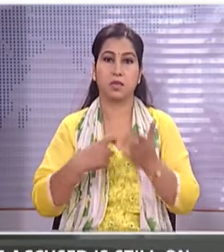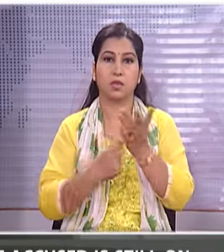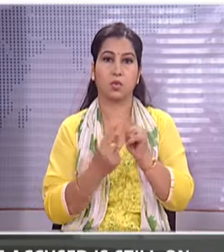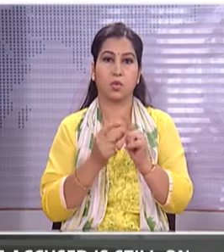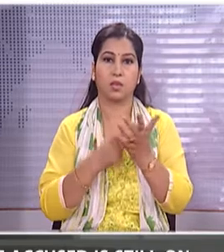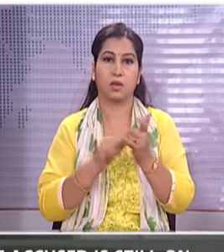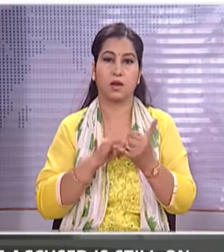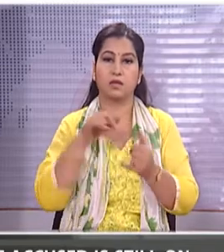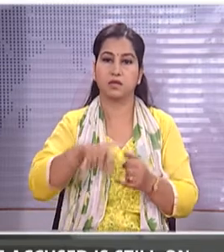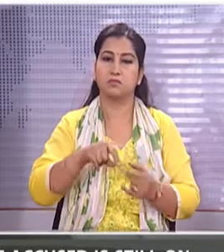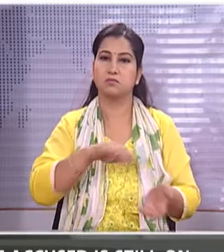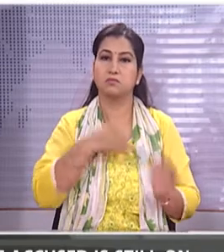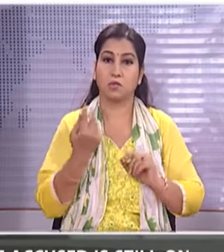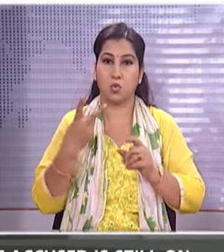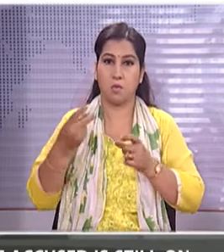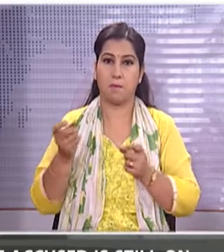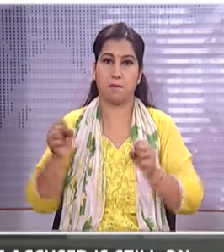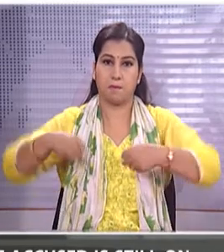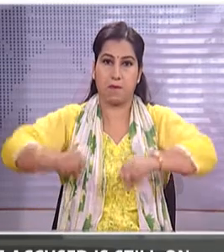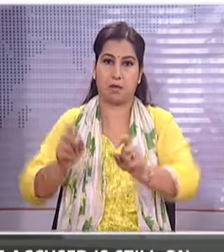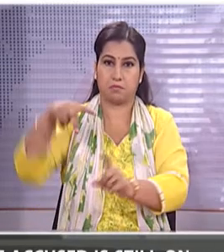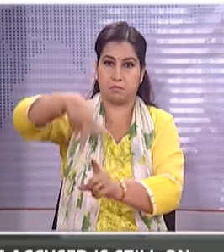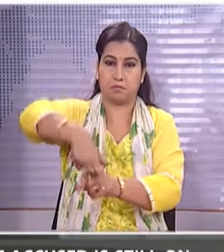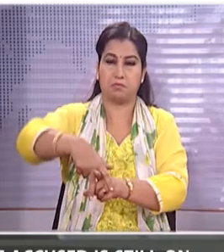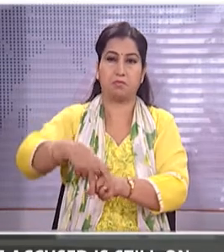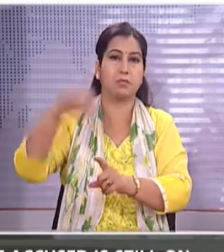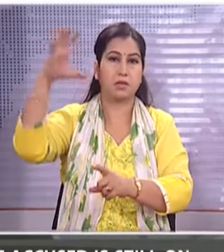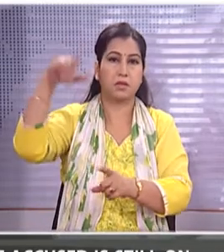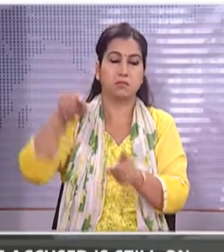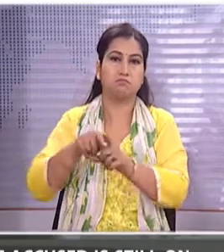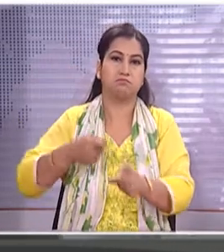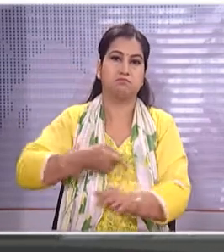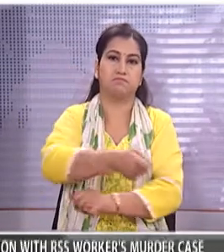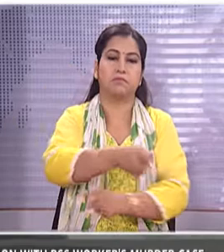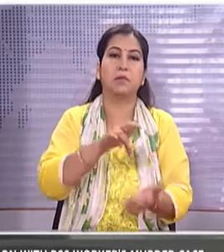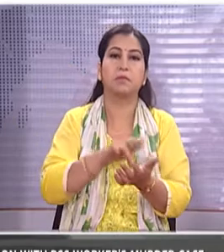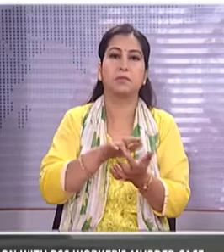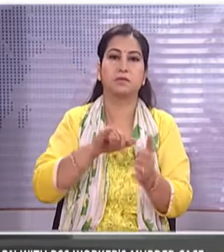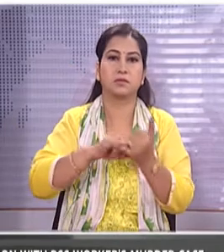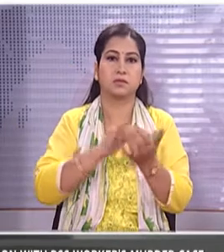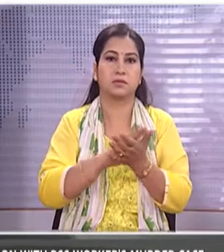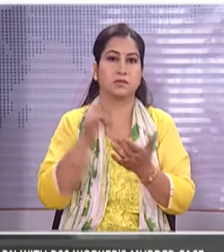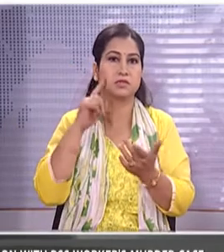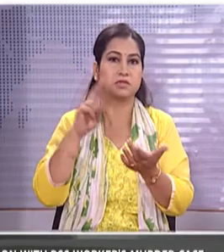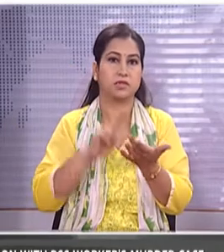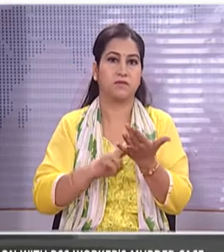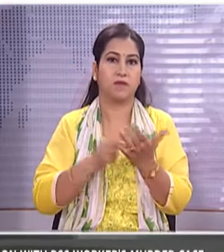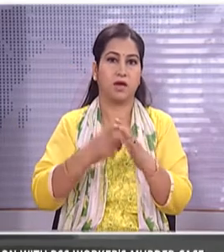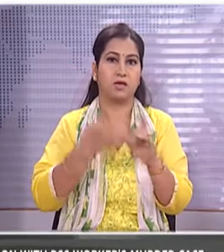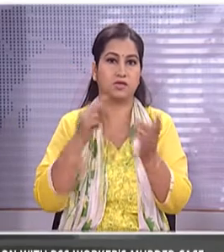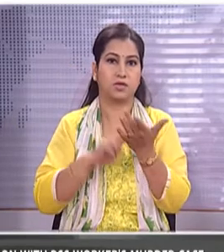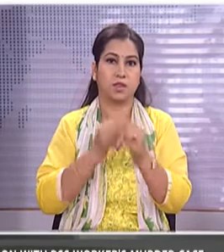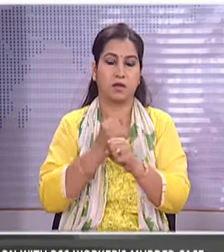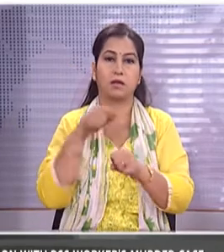been hacked to death by two men on a motorbike in broad daylight in the central and busy Shivajinagar area